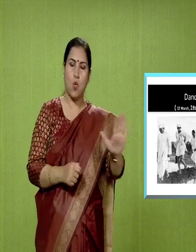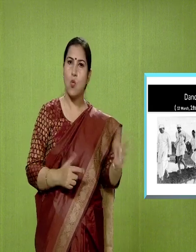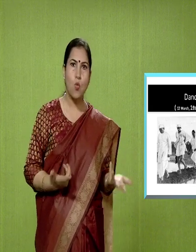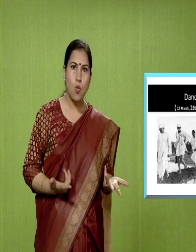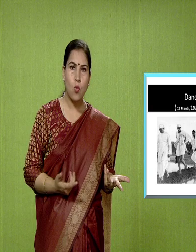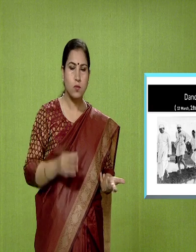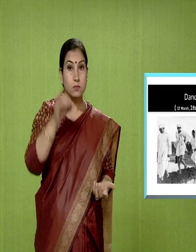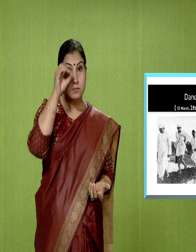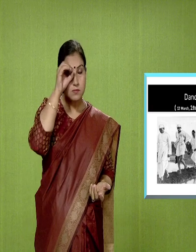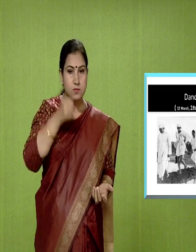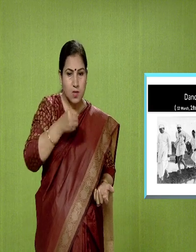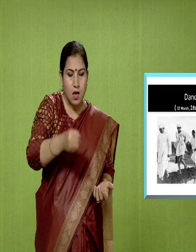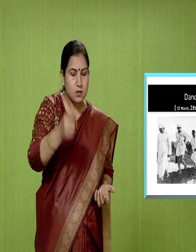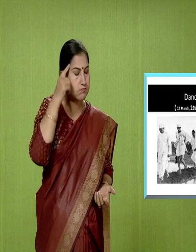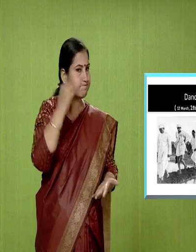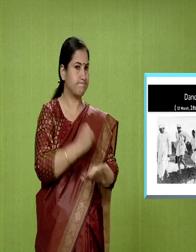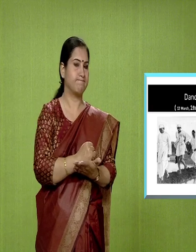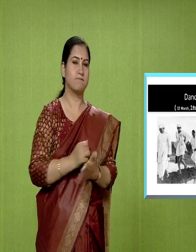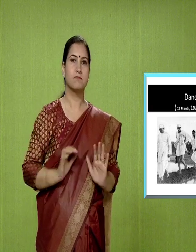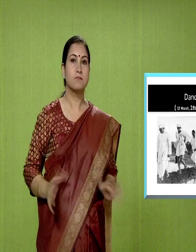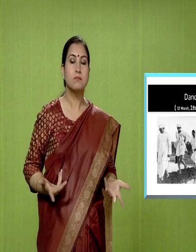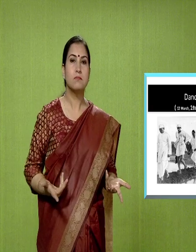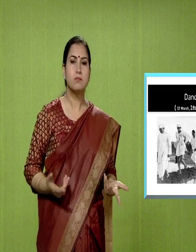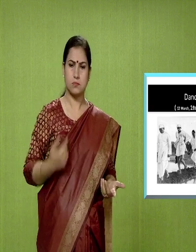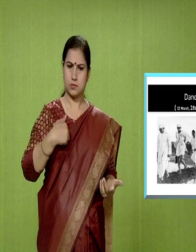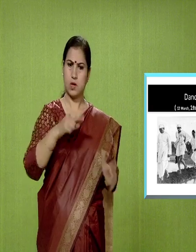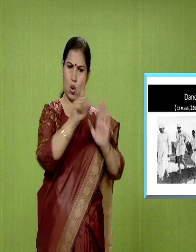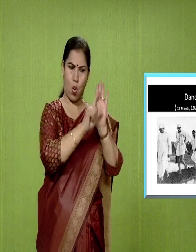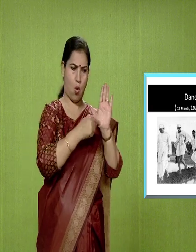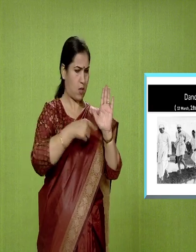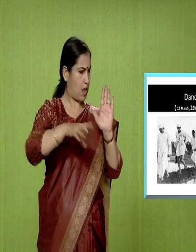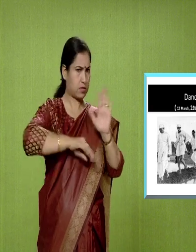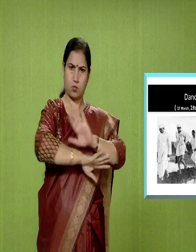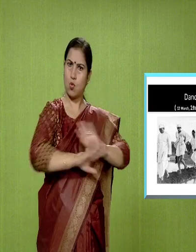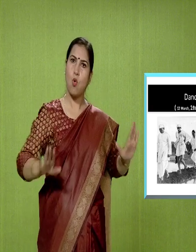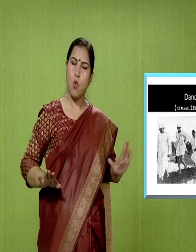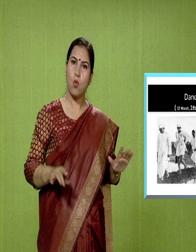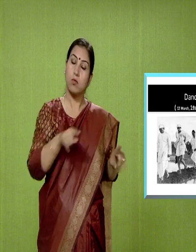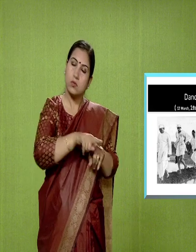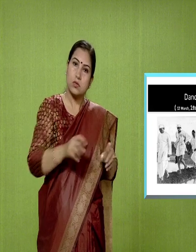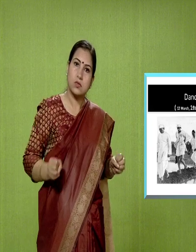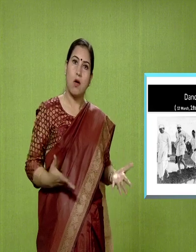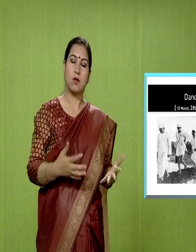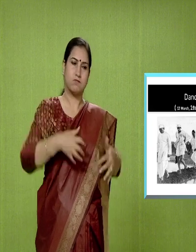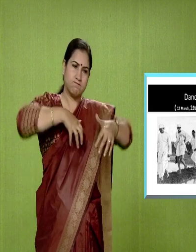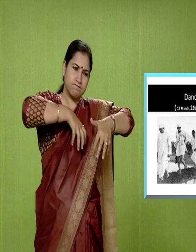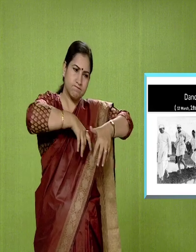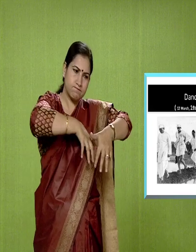Gandhiji decided to break the law and marched from his Sabarmati ashram in